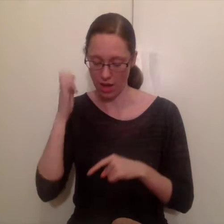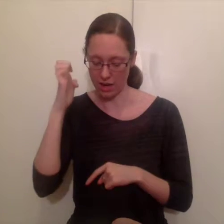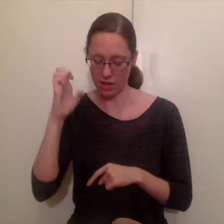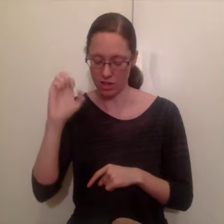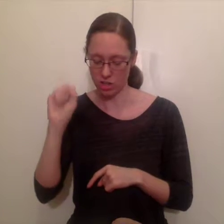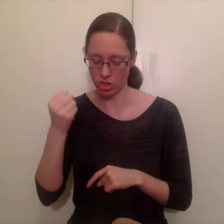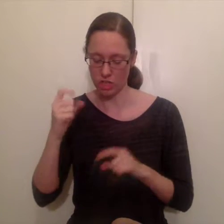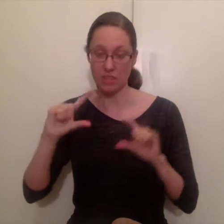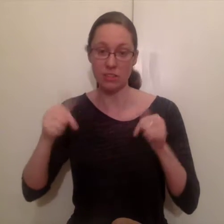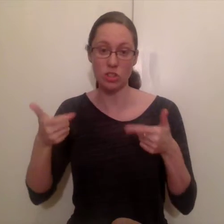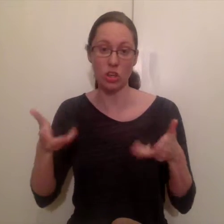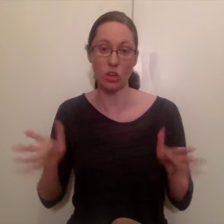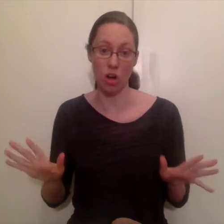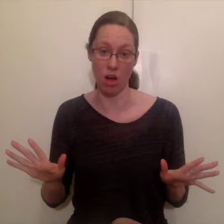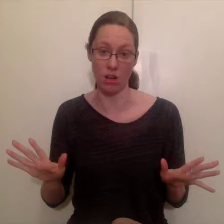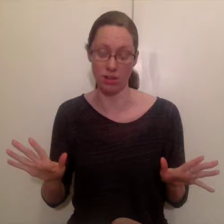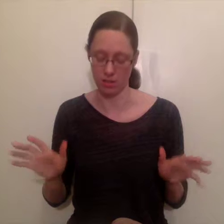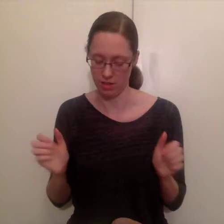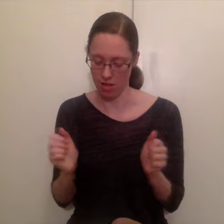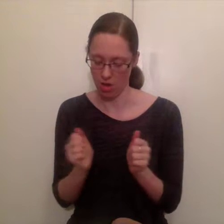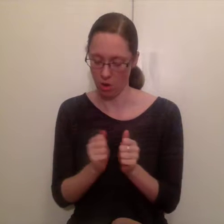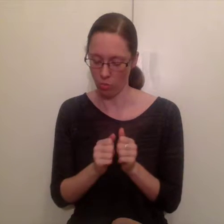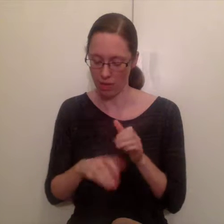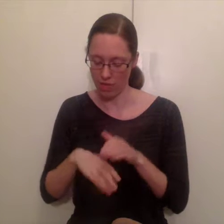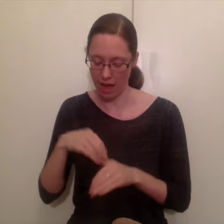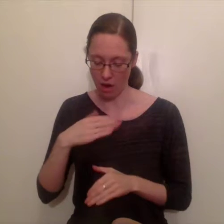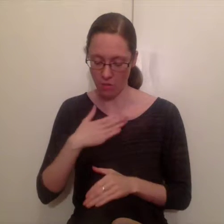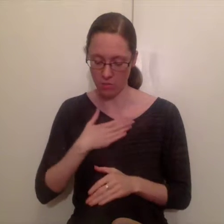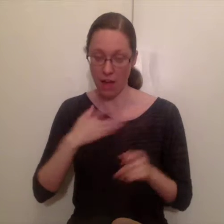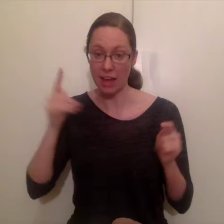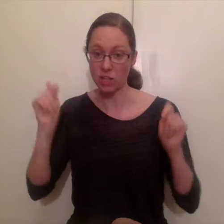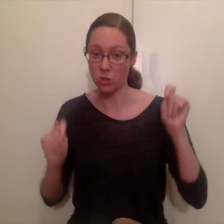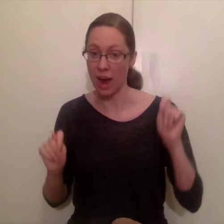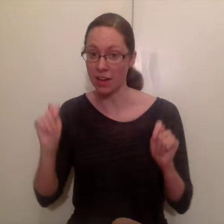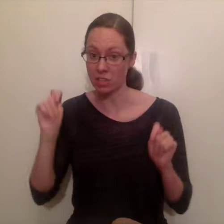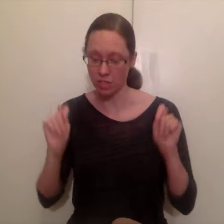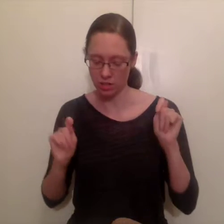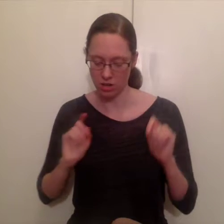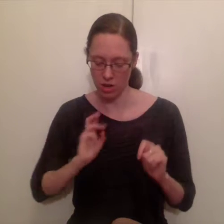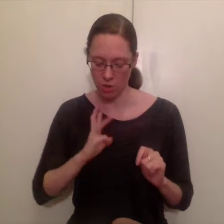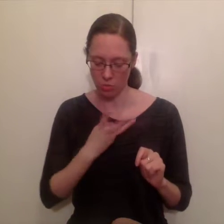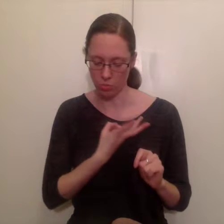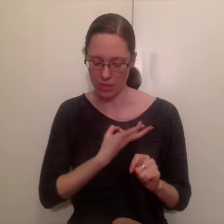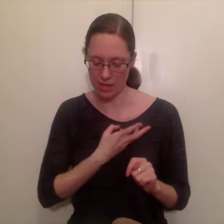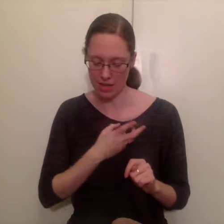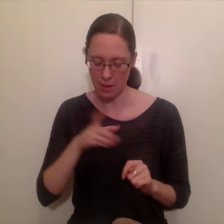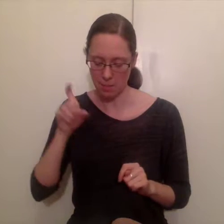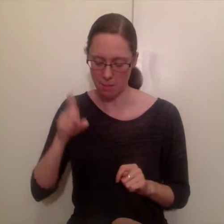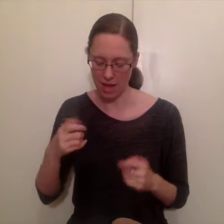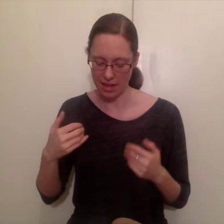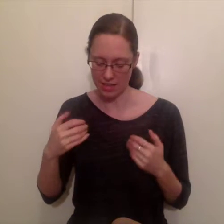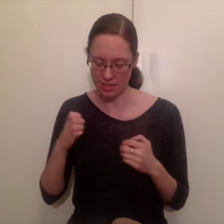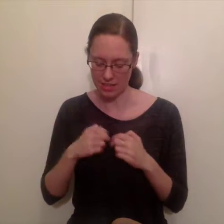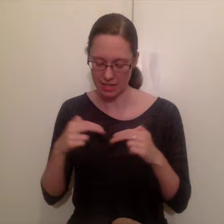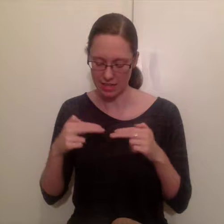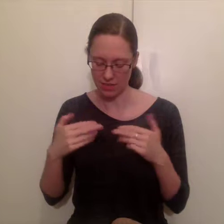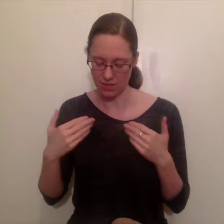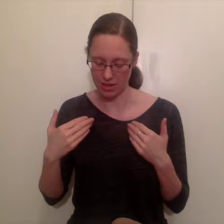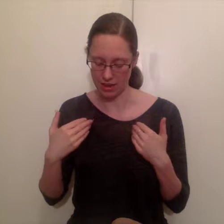when she's gone. Without my tractor, we might even